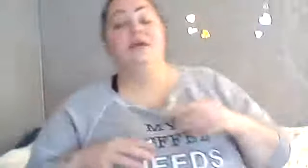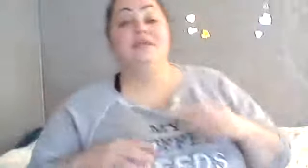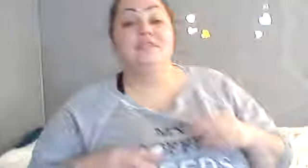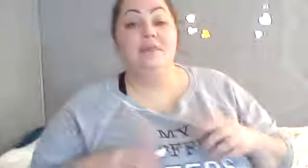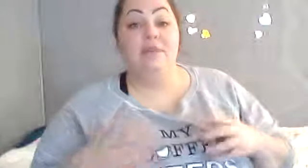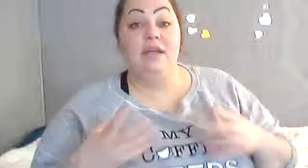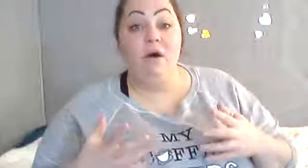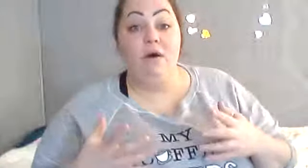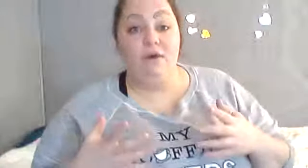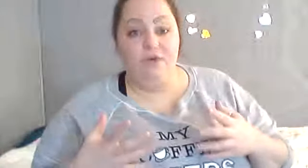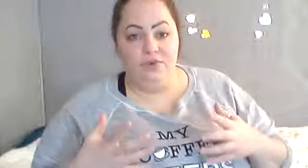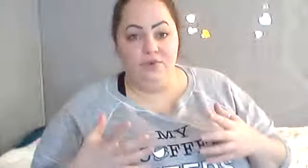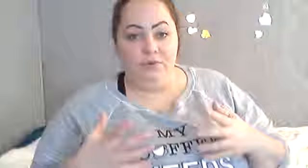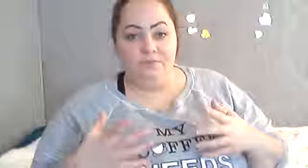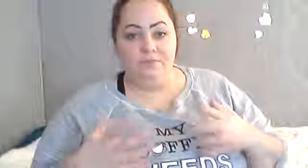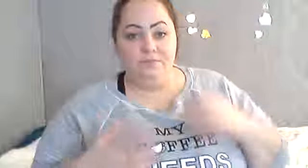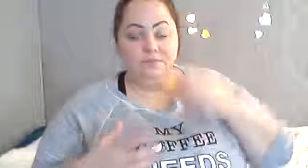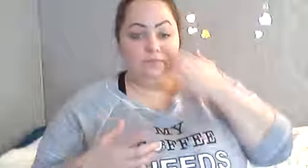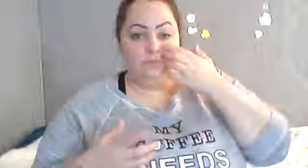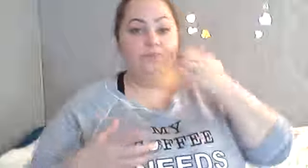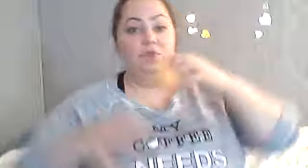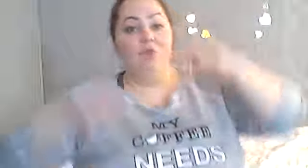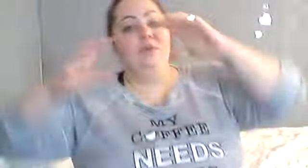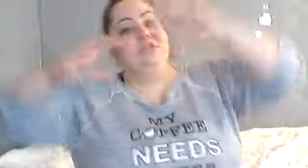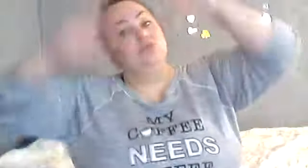it's coming down hard, you know? Rainstorm.